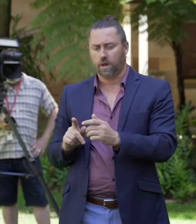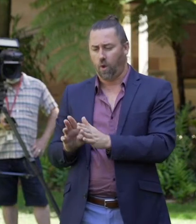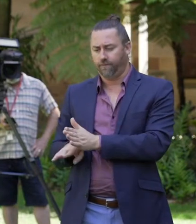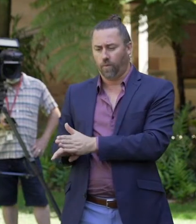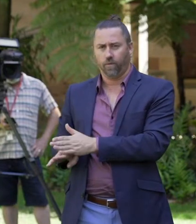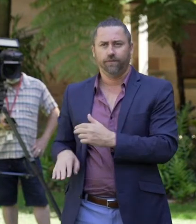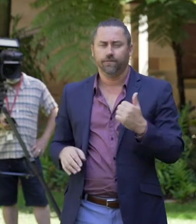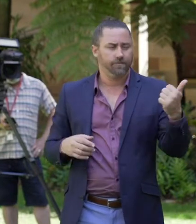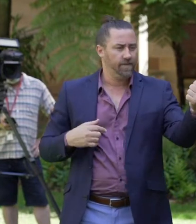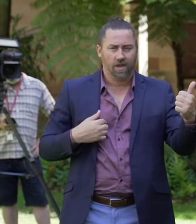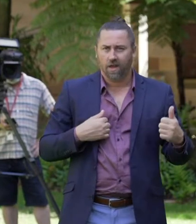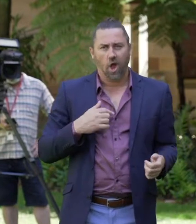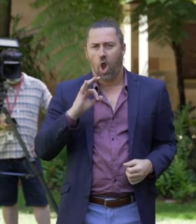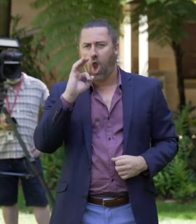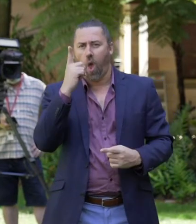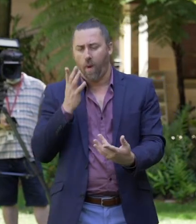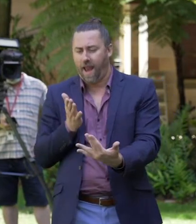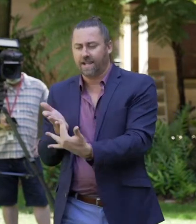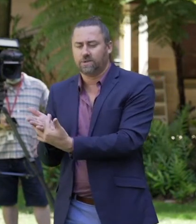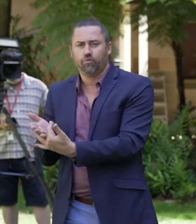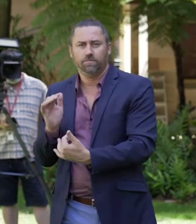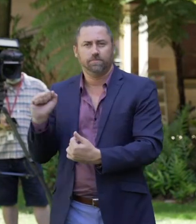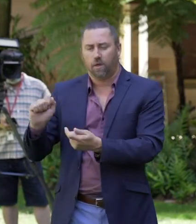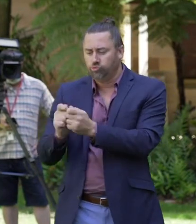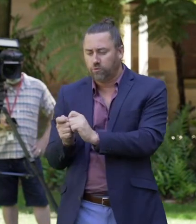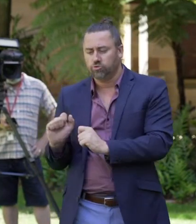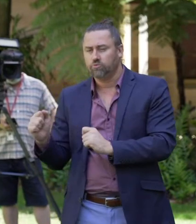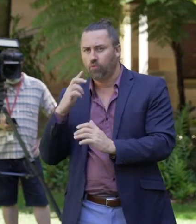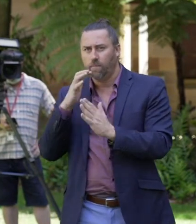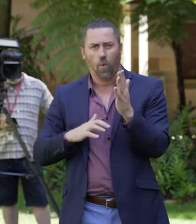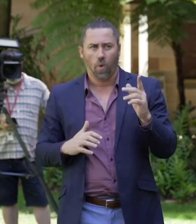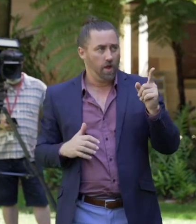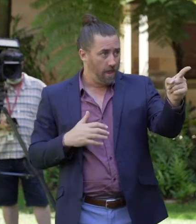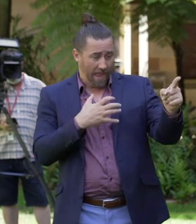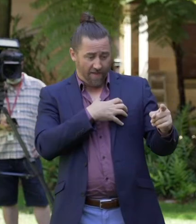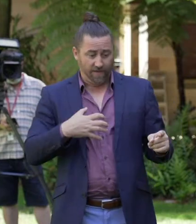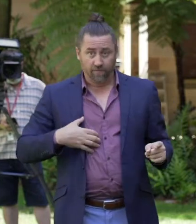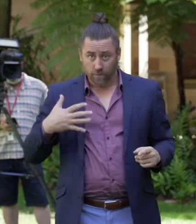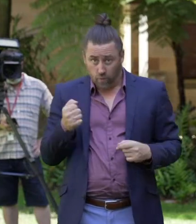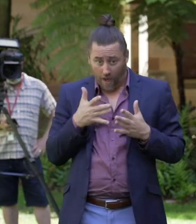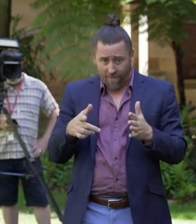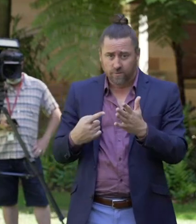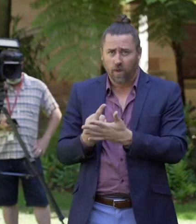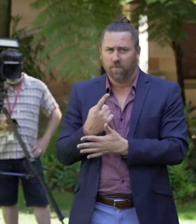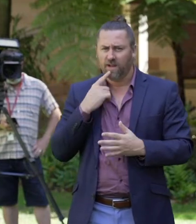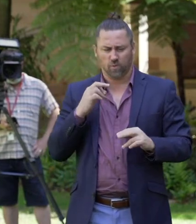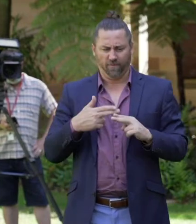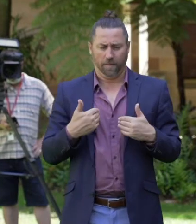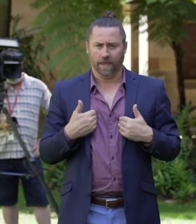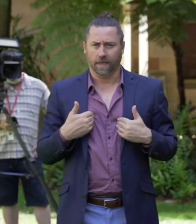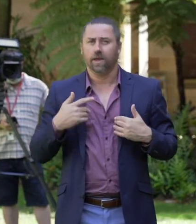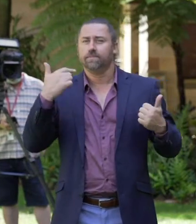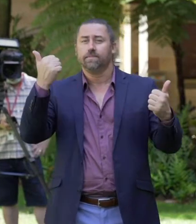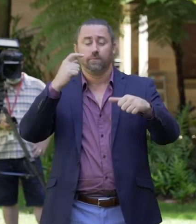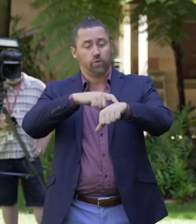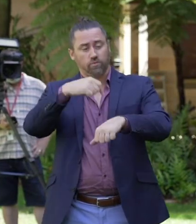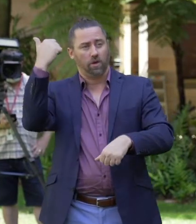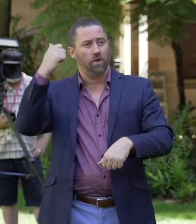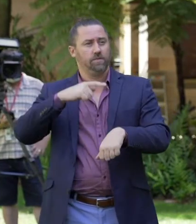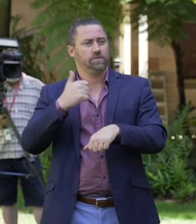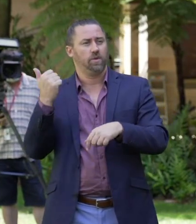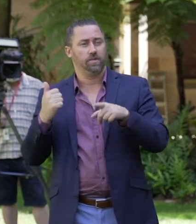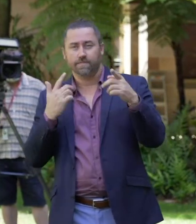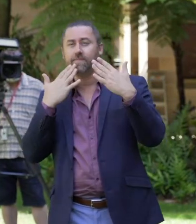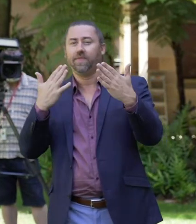I reject the assertion that anyone's intervened in anything. But do you believe the Minister's Office should be able to intervene in it? Well, they're not a matter for me. So. Well,